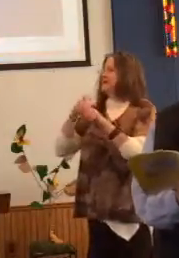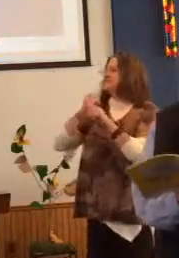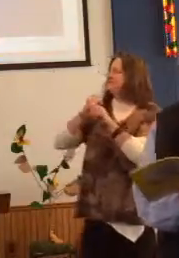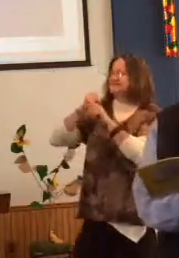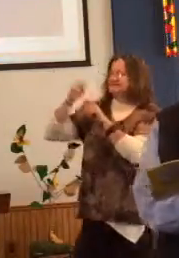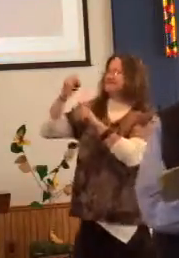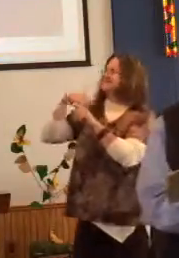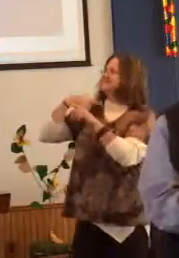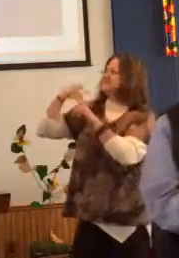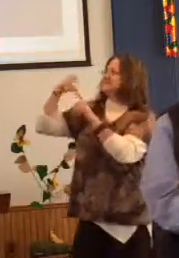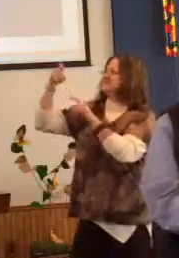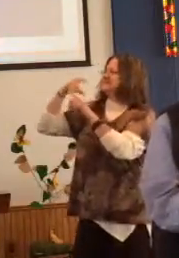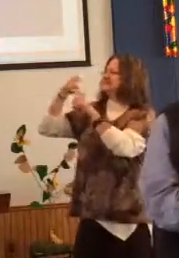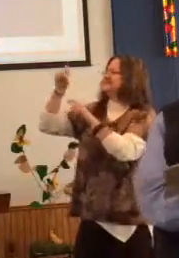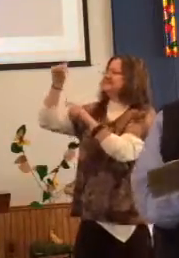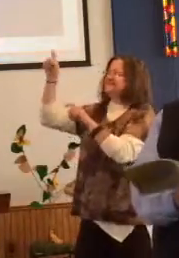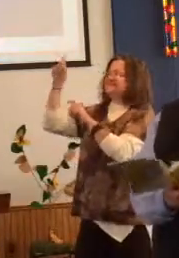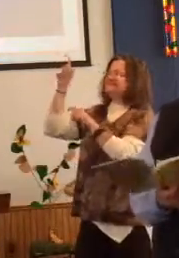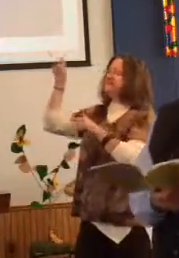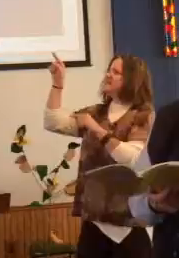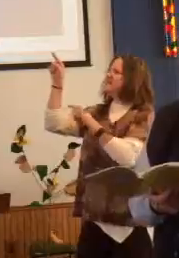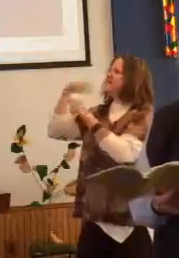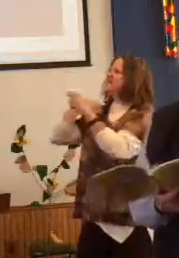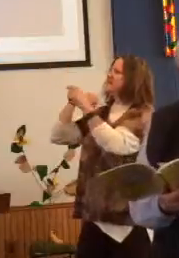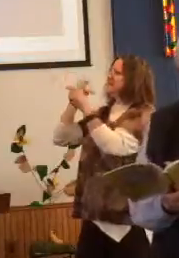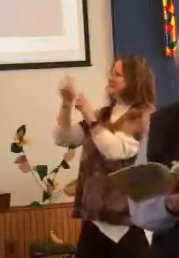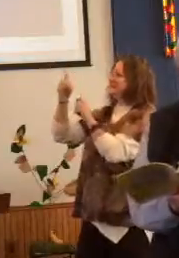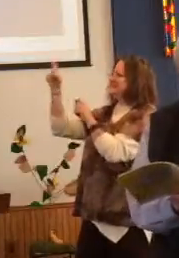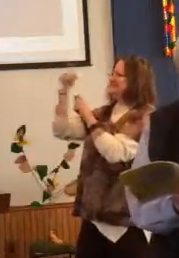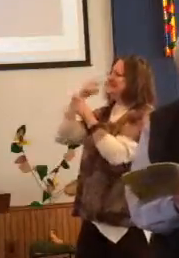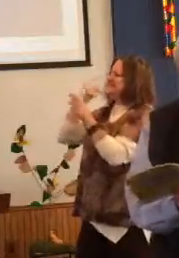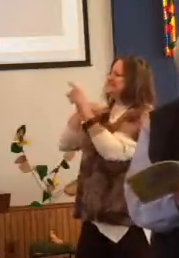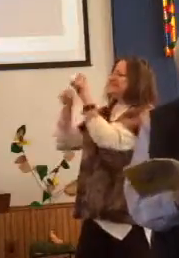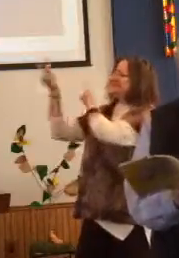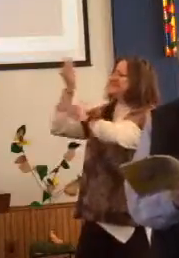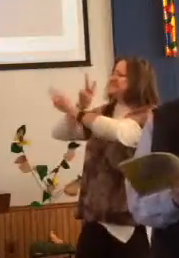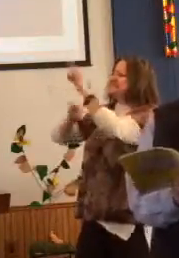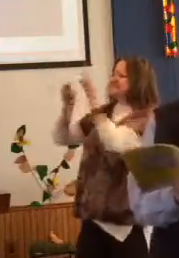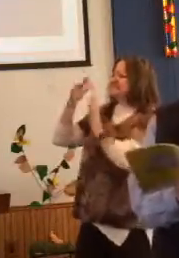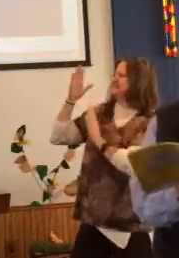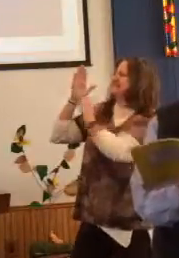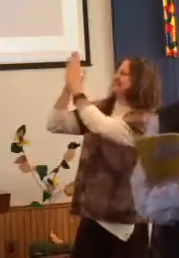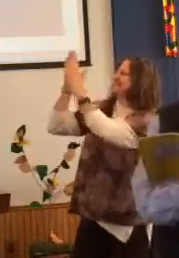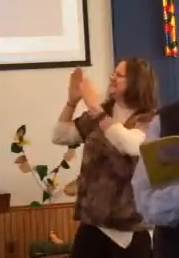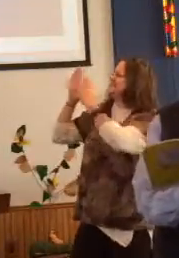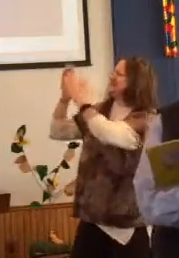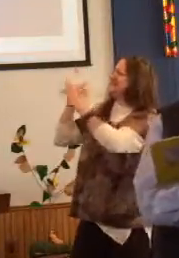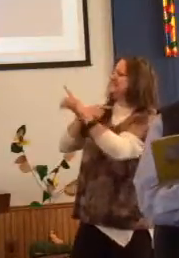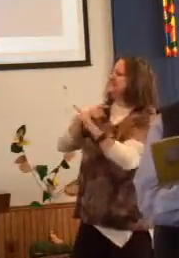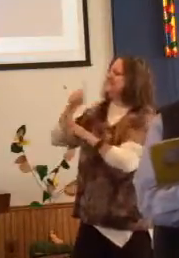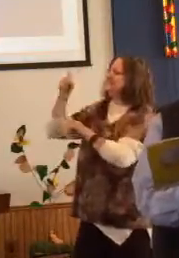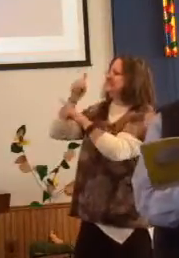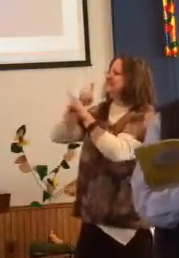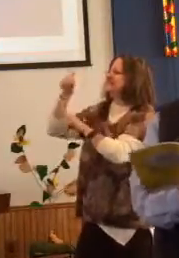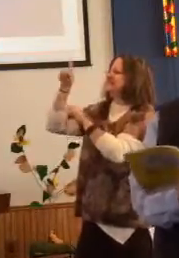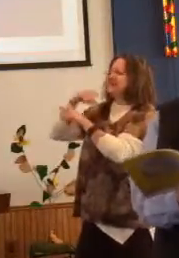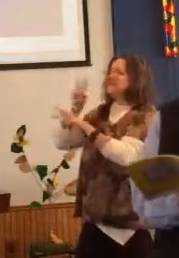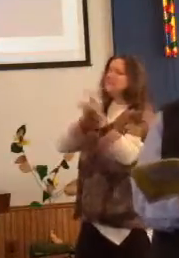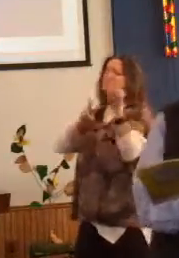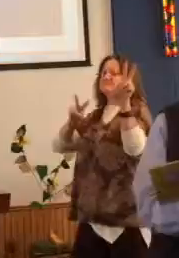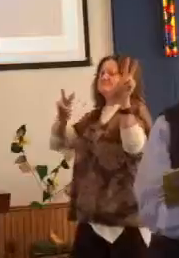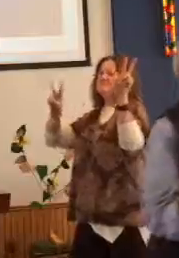full length and looked straight into the eyes of each caterpillar. He marveled at the variety and